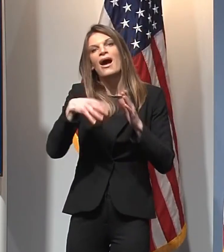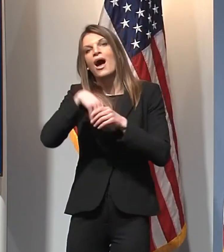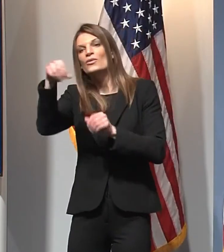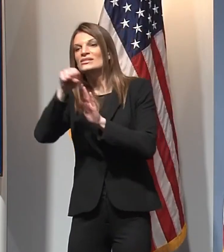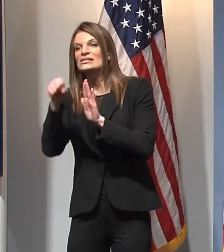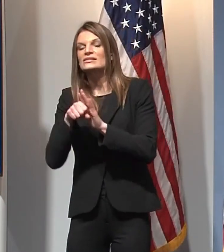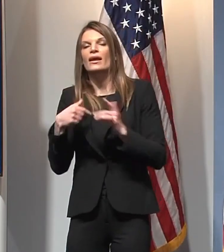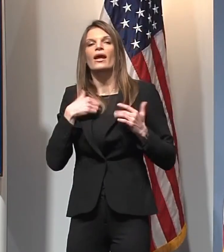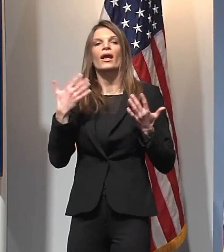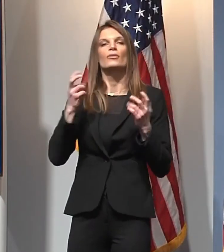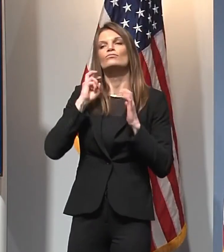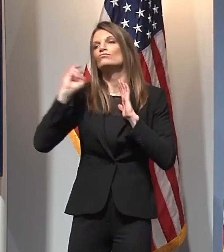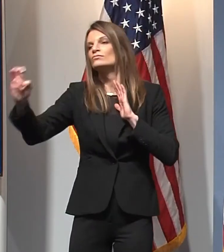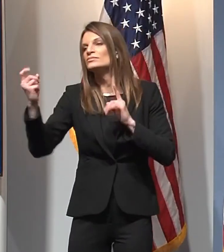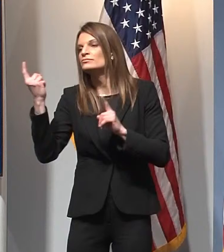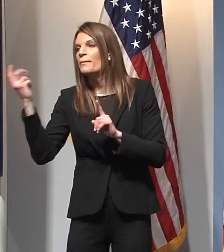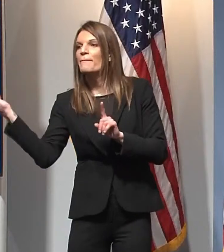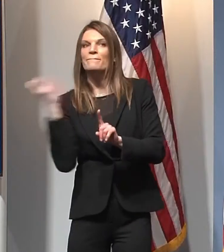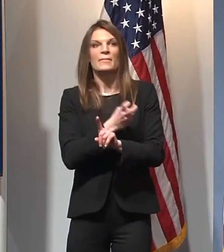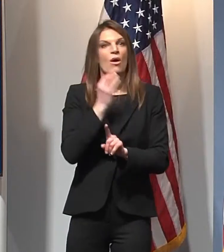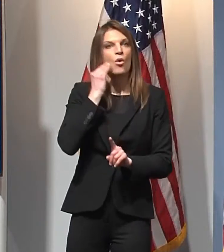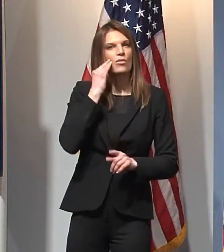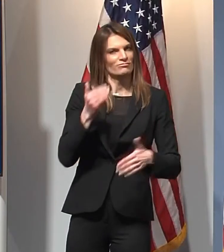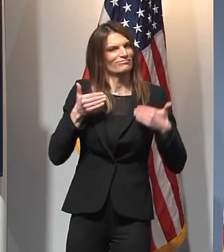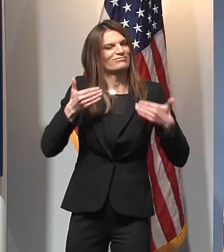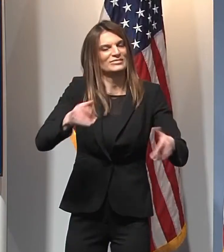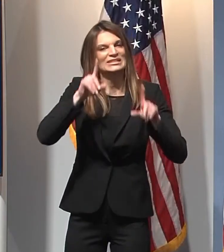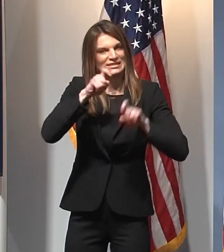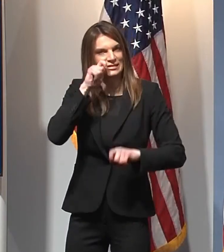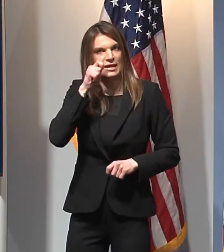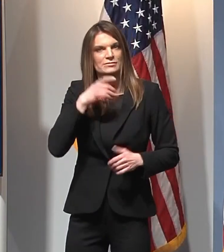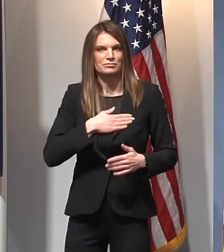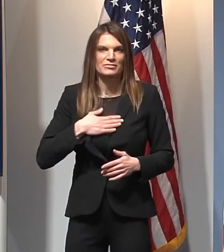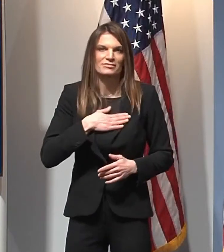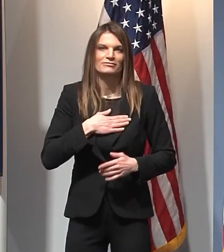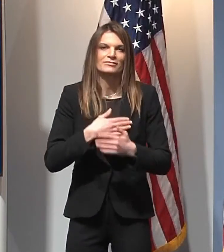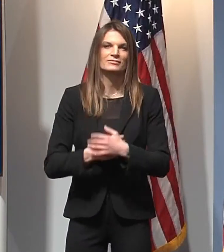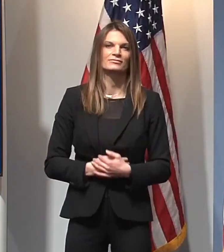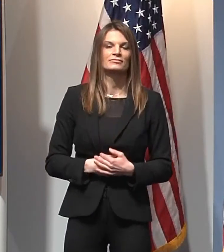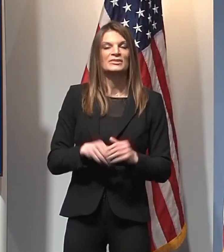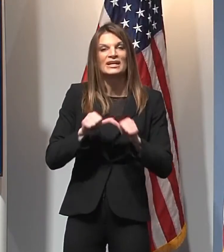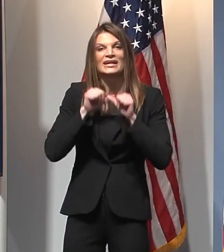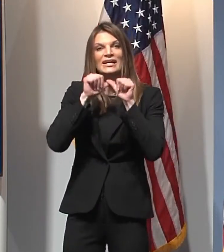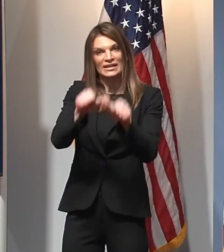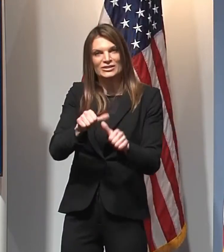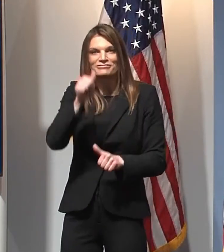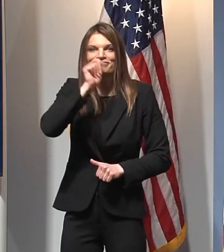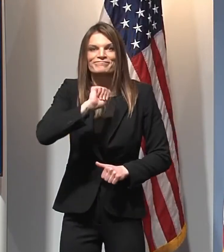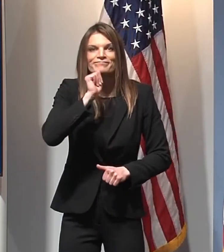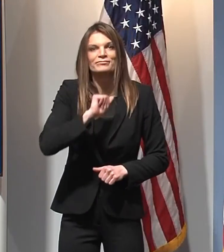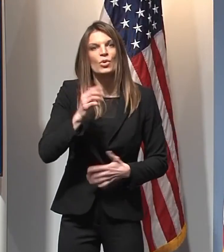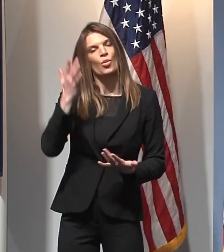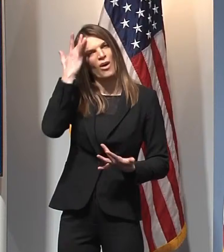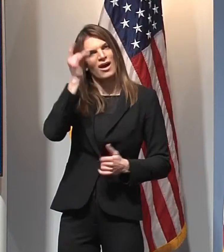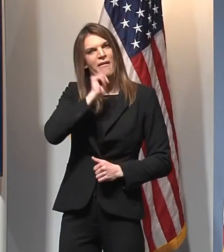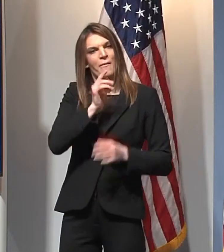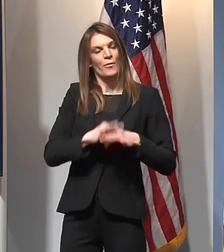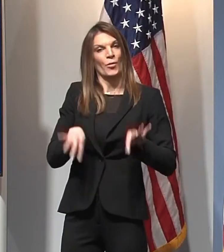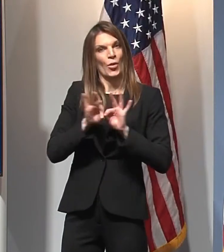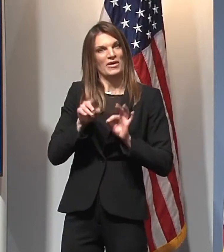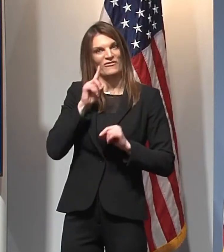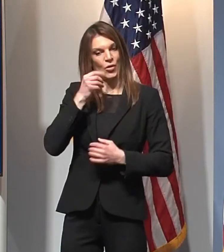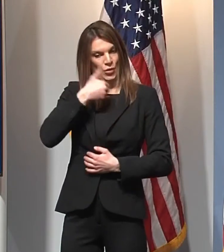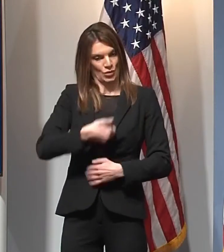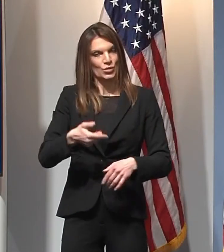so far, but our battle is not yet won. Please, everyone, continue to do your part, not just for yourselves, but for your